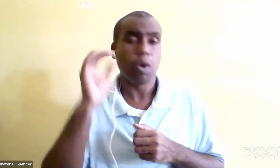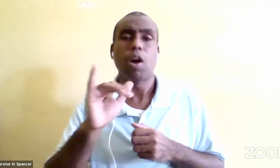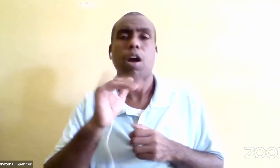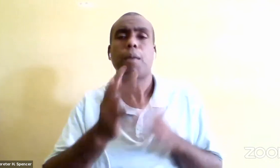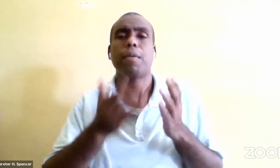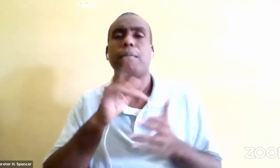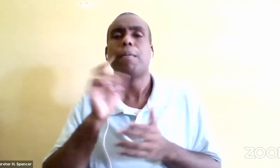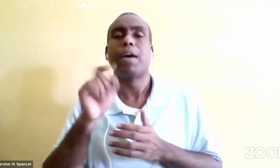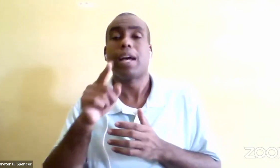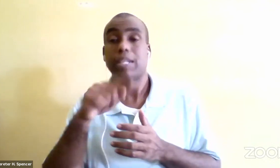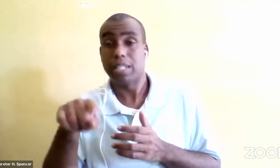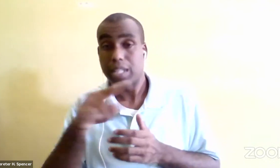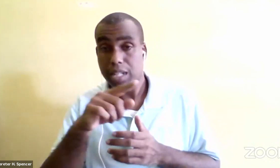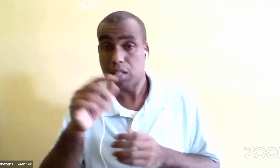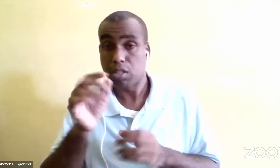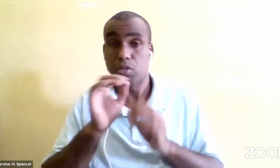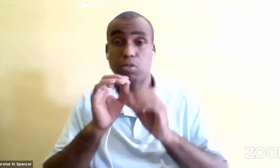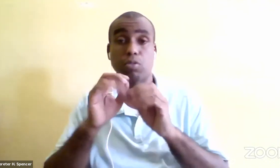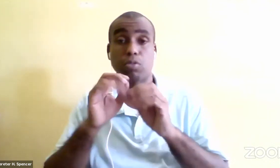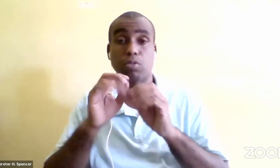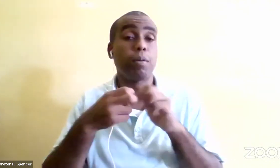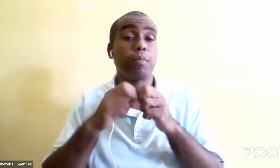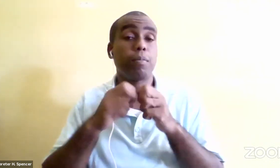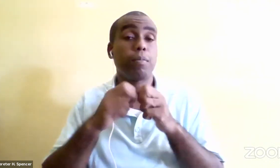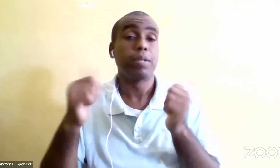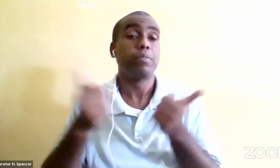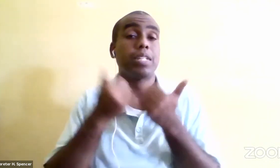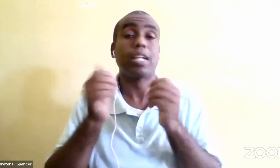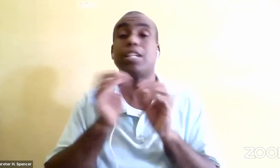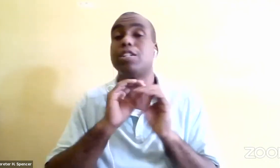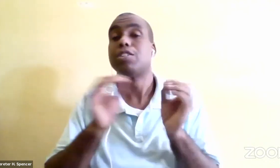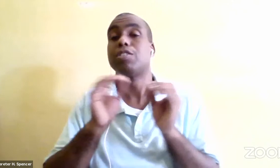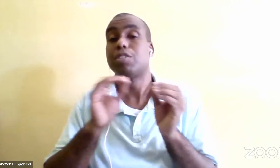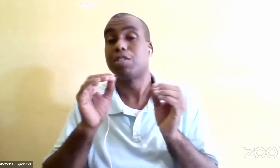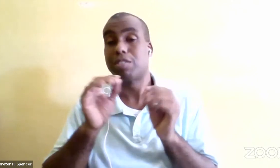please. Anybody who's not challenged, I have work to give you. So